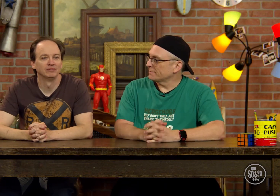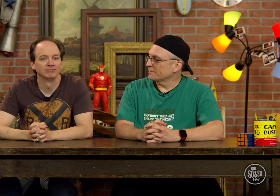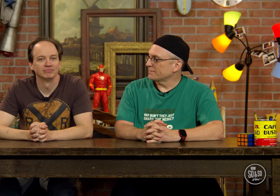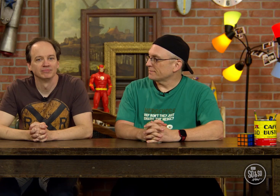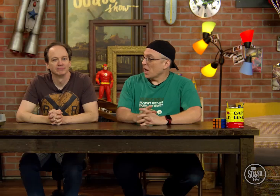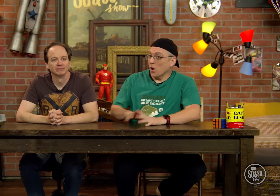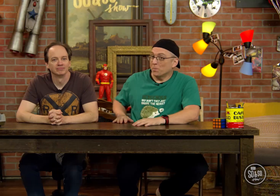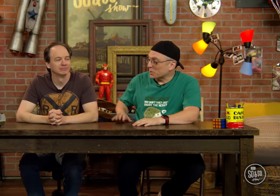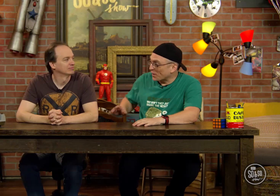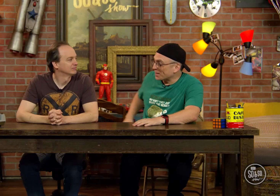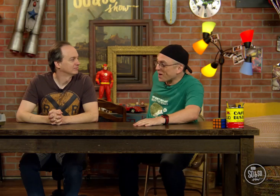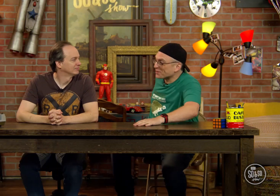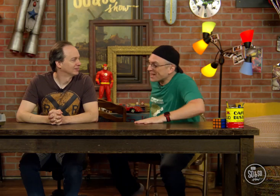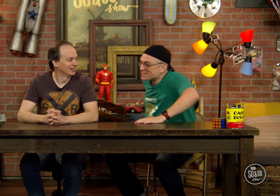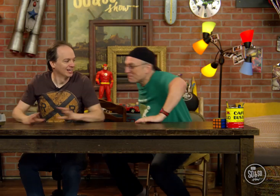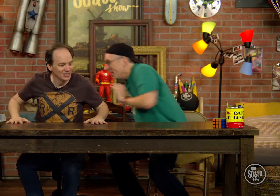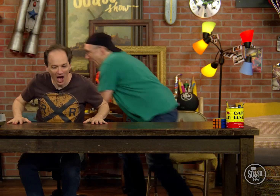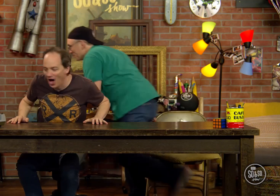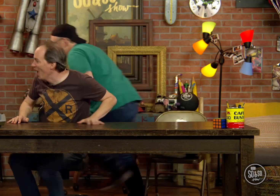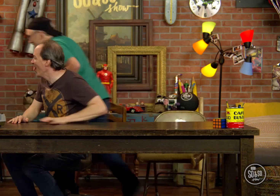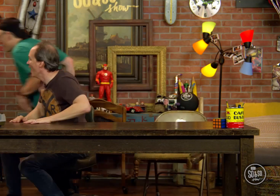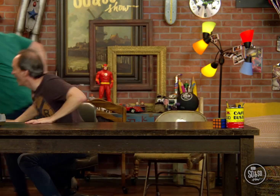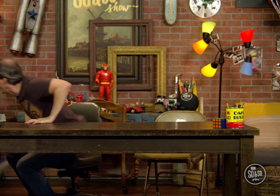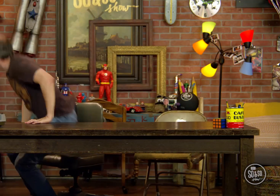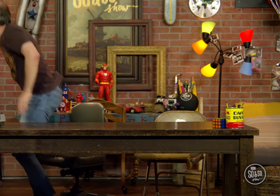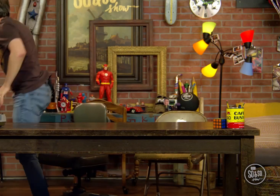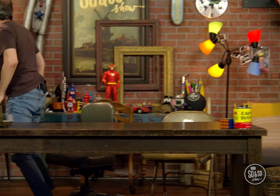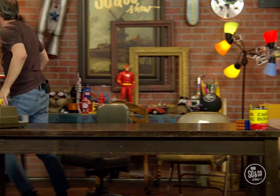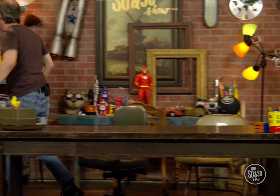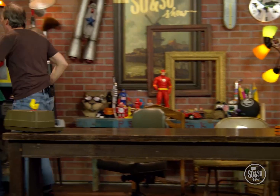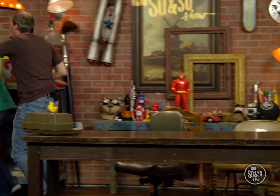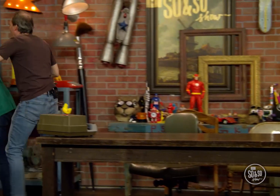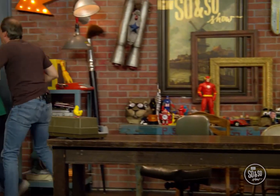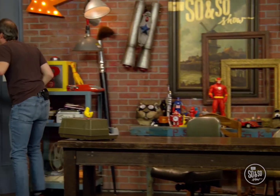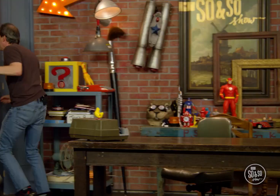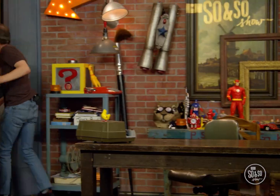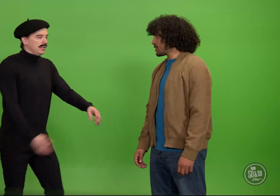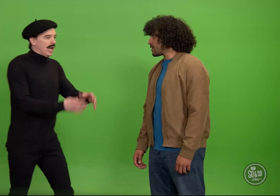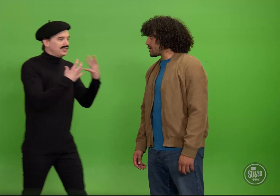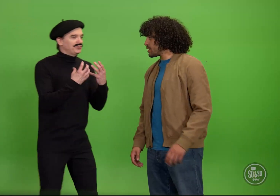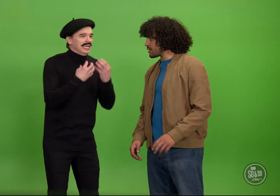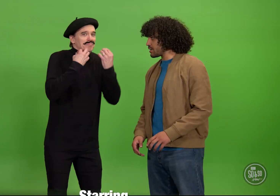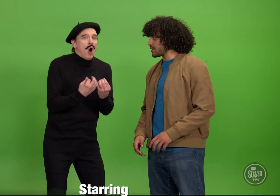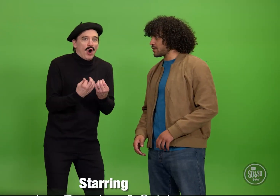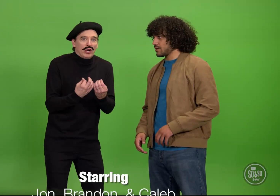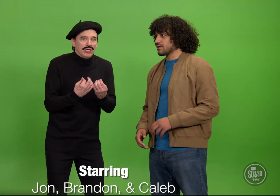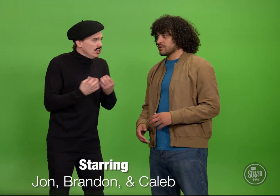point oh but gritty Greg will catch up I'm gritty Greg i'm I just mean more you know